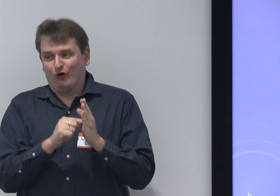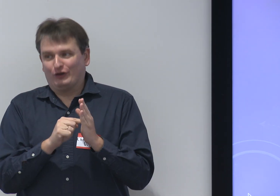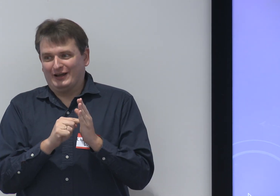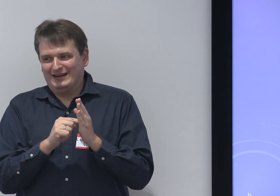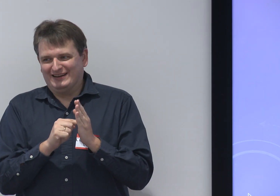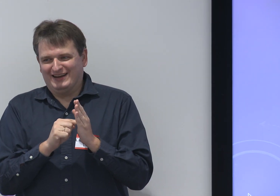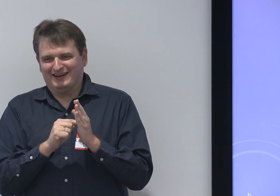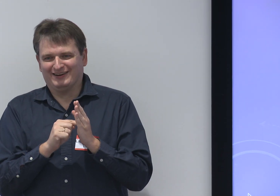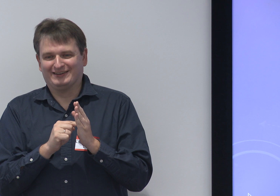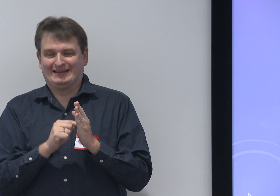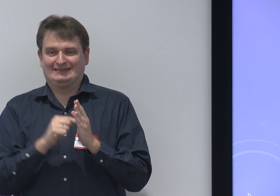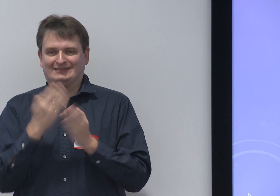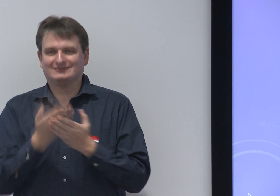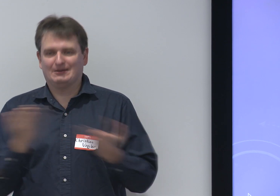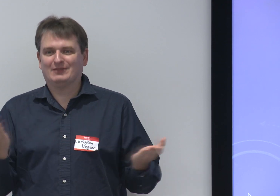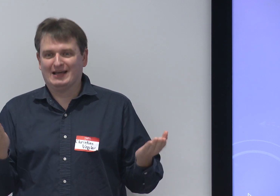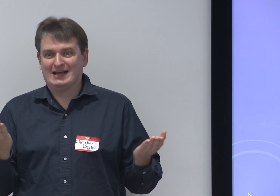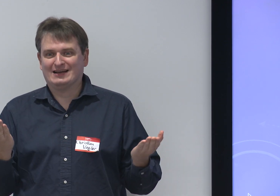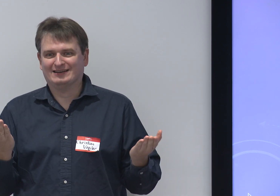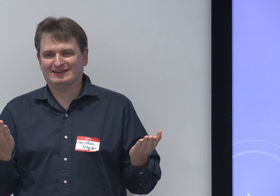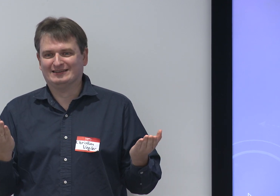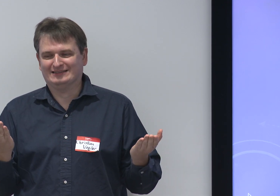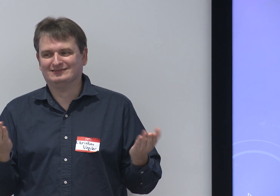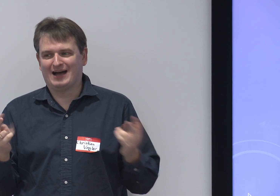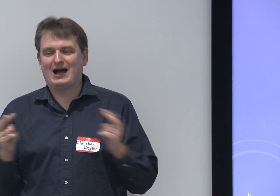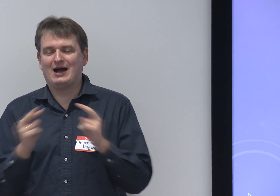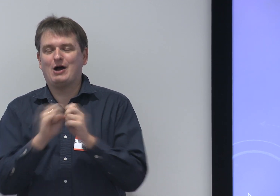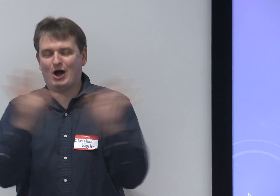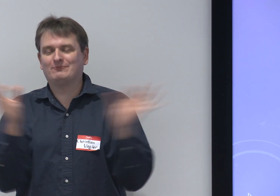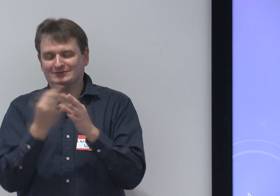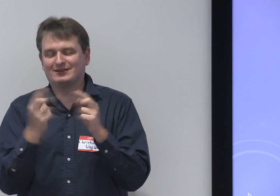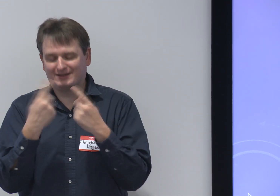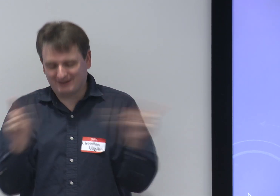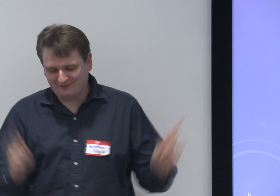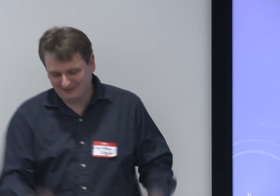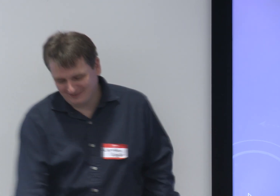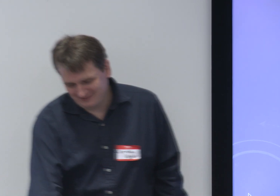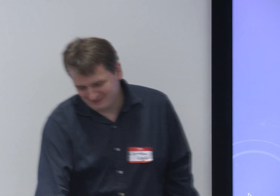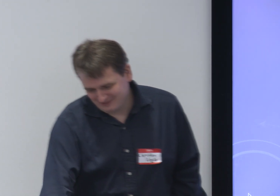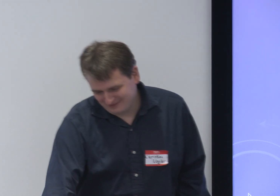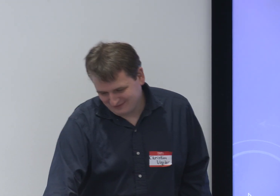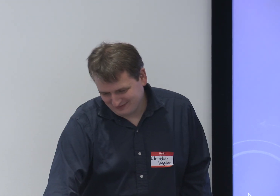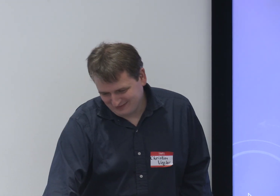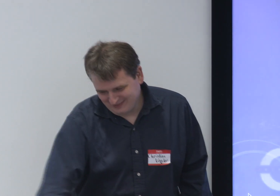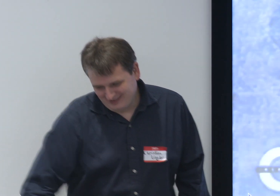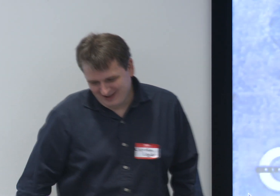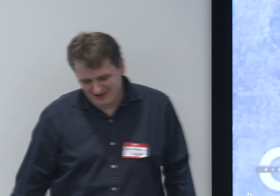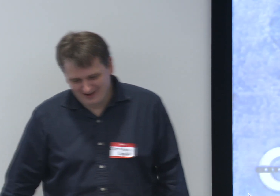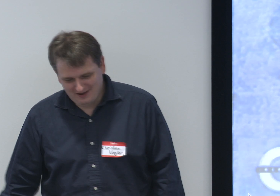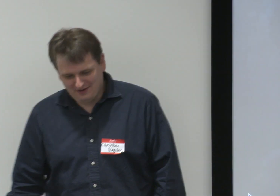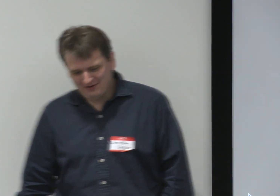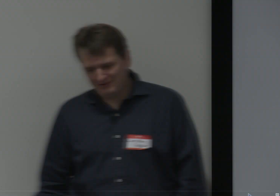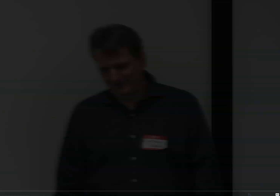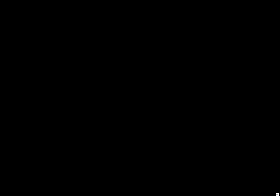think you will notice that there are some things that are obviously different.